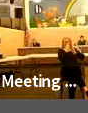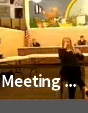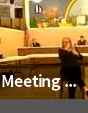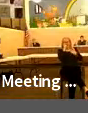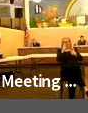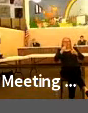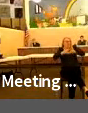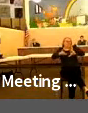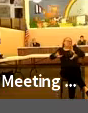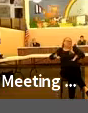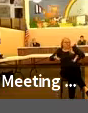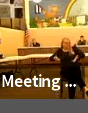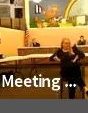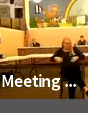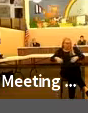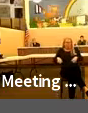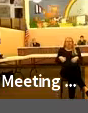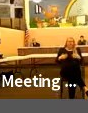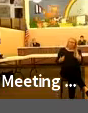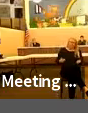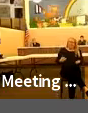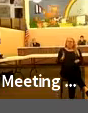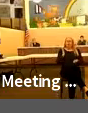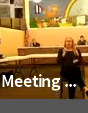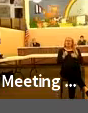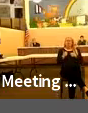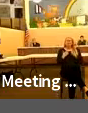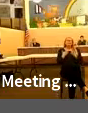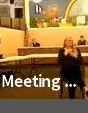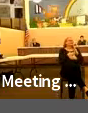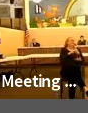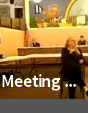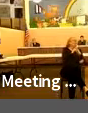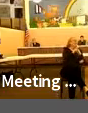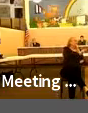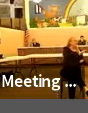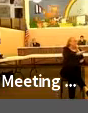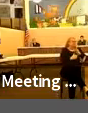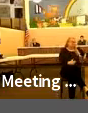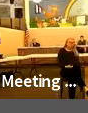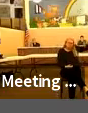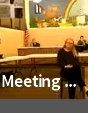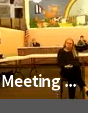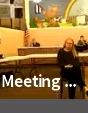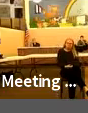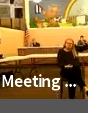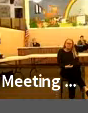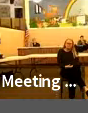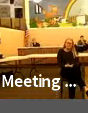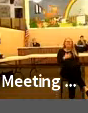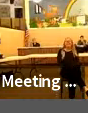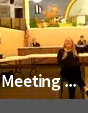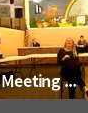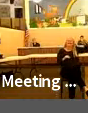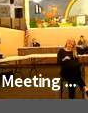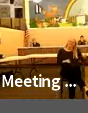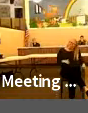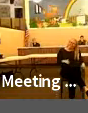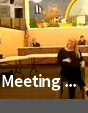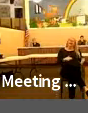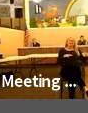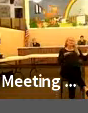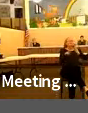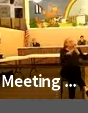at the same time, we don't want the residents, either in our project or the current single family homes, to be staring at a fence. People have different feelings about